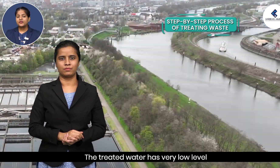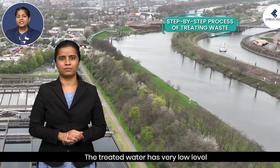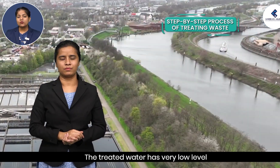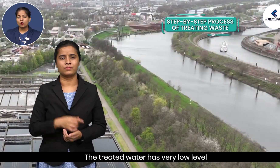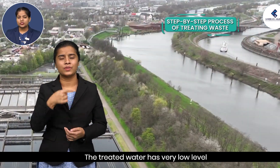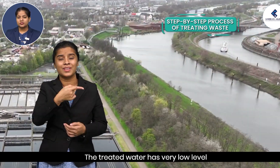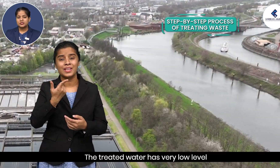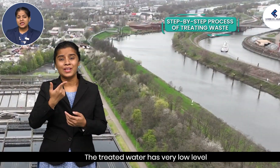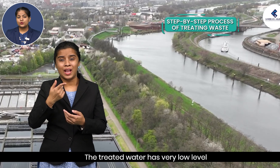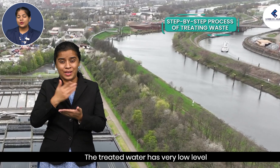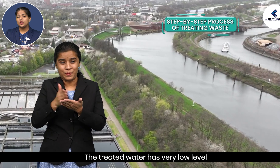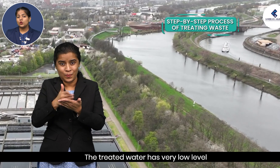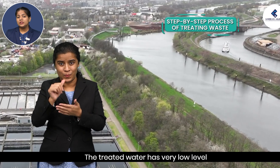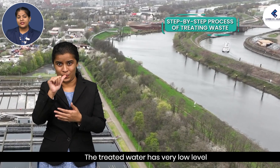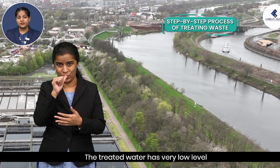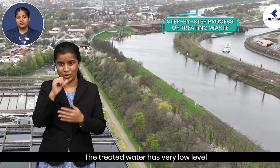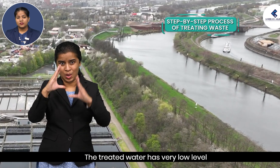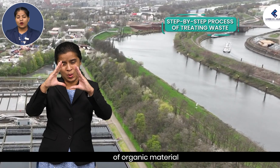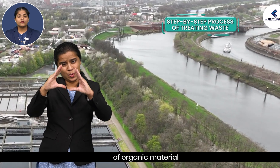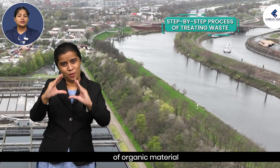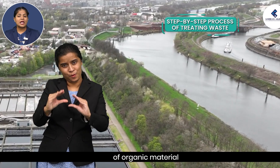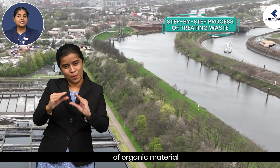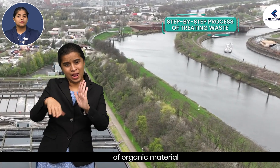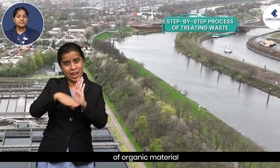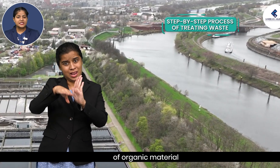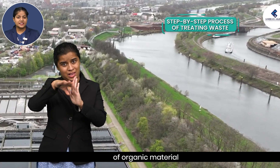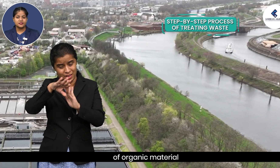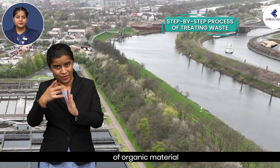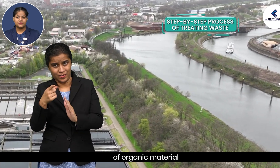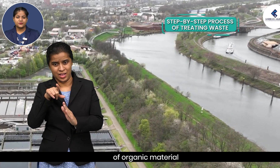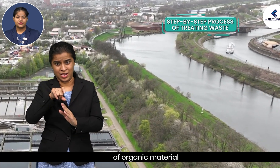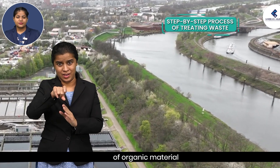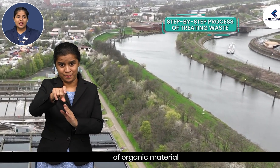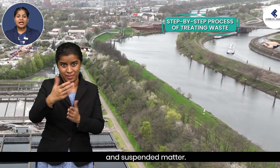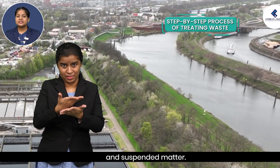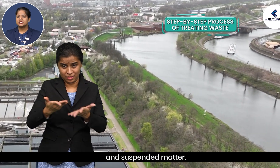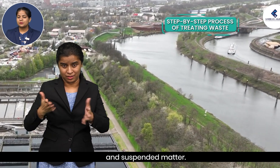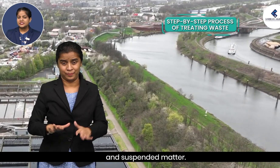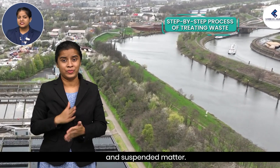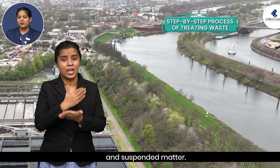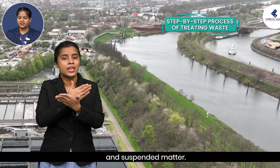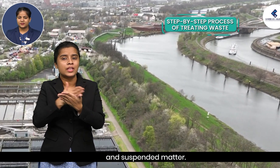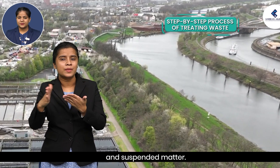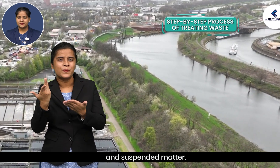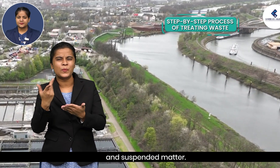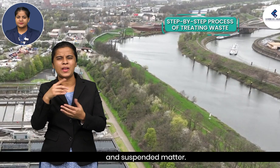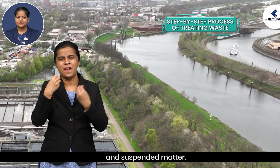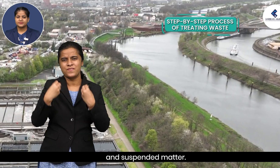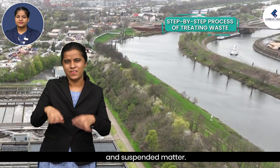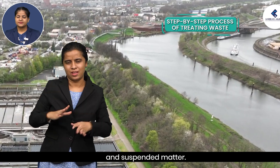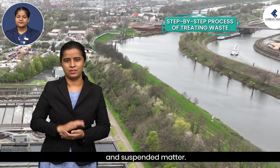The treated water has very low level of organic material and suspended matter.